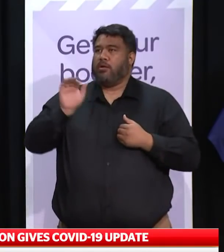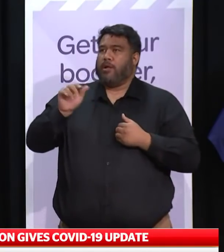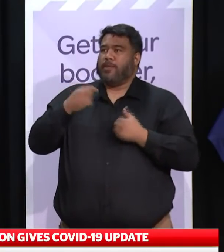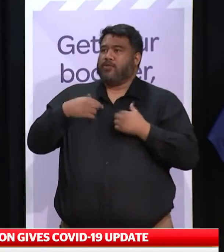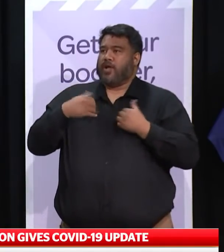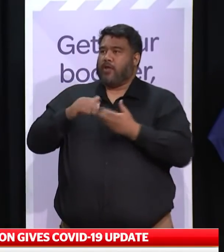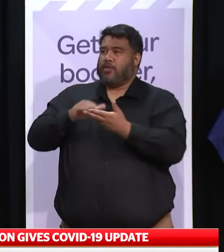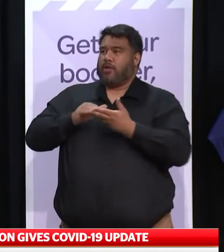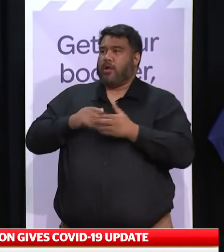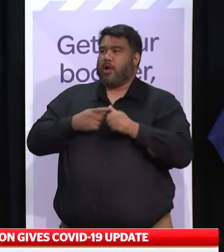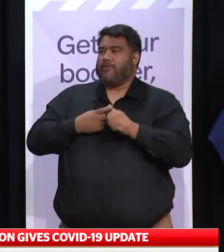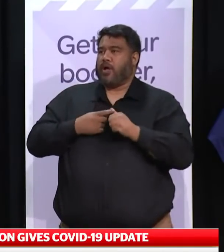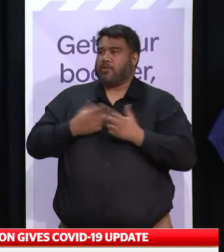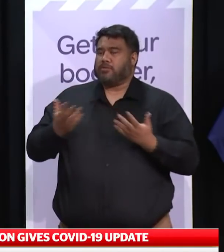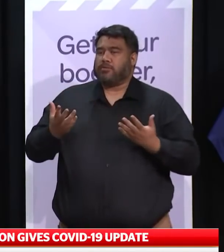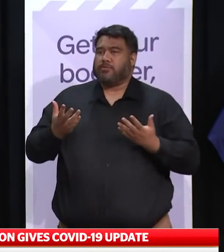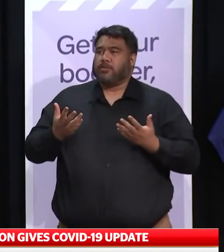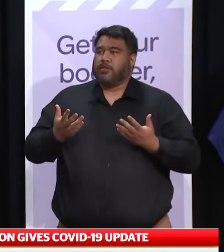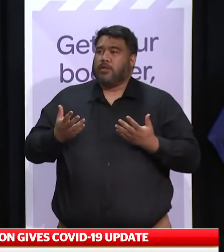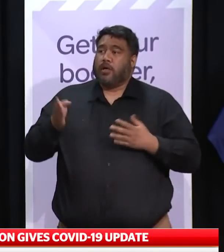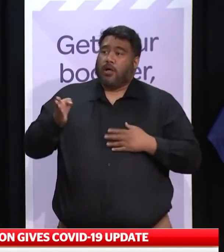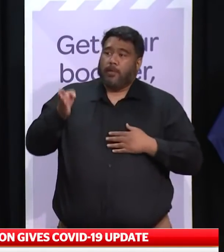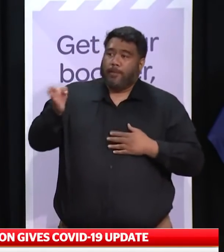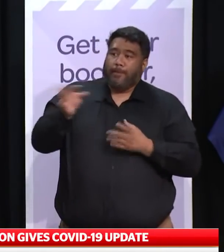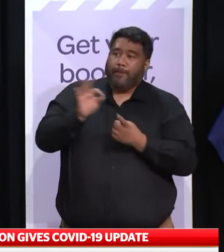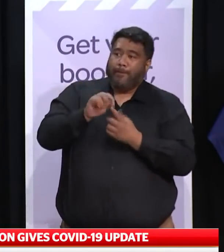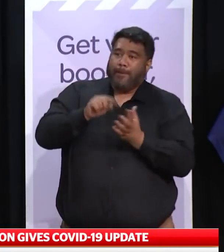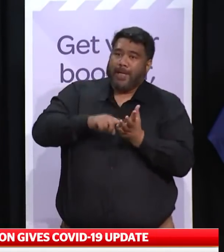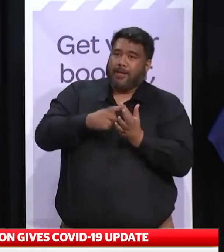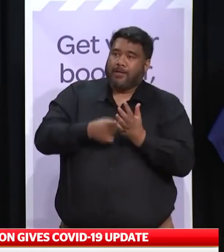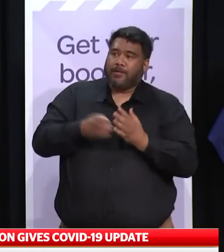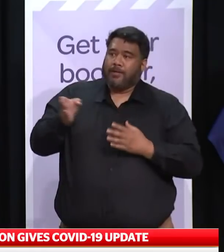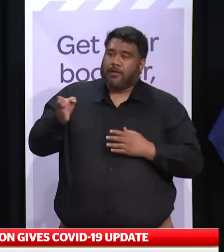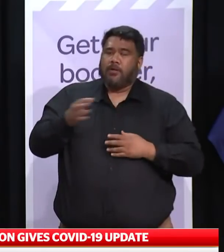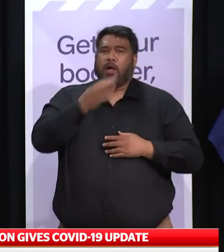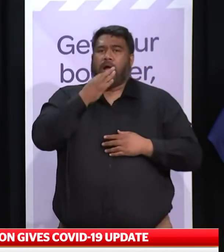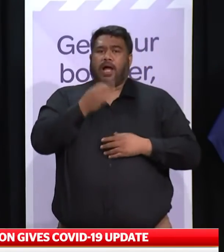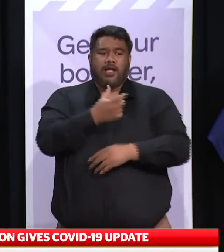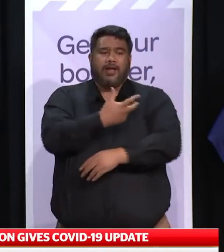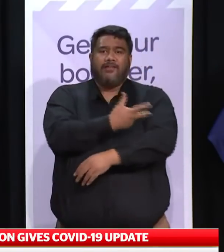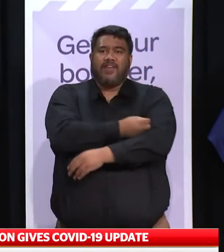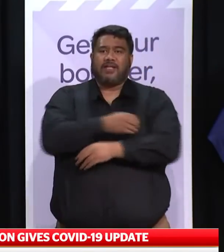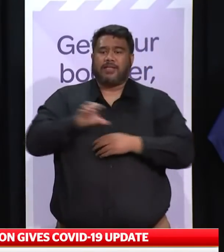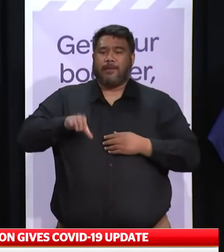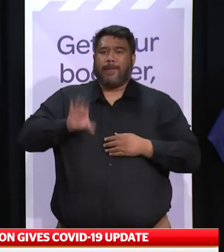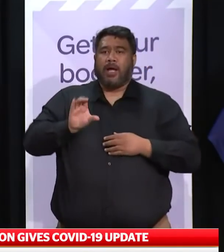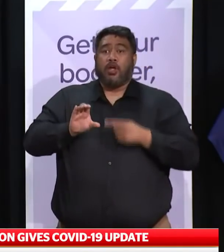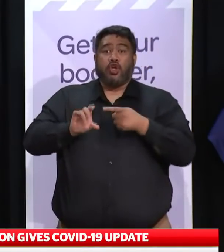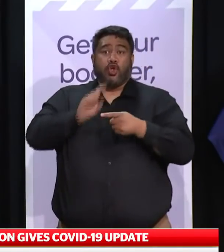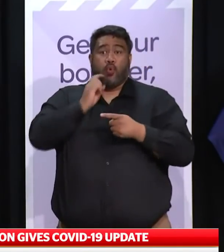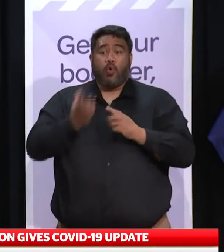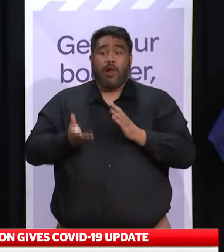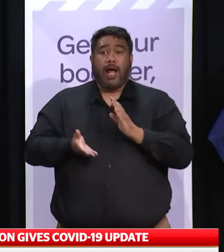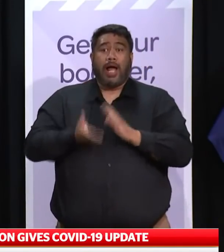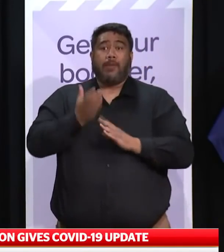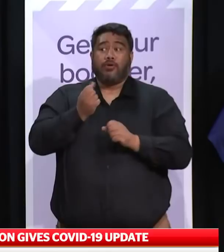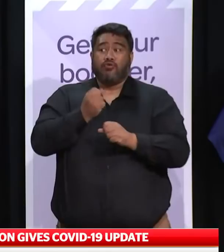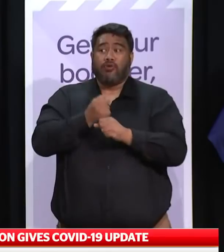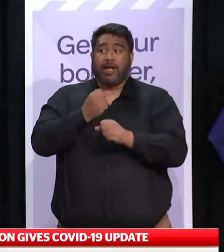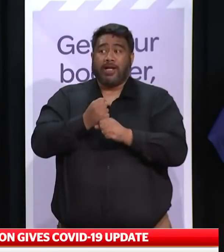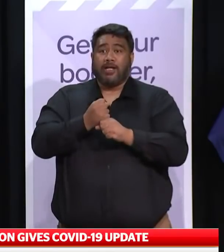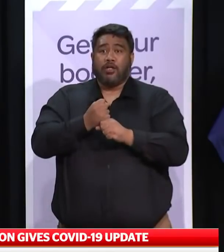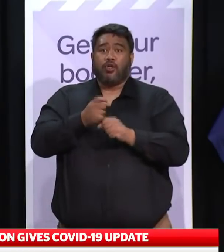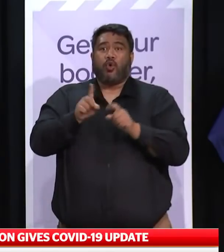Ministry of Health about it. Peter. We'll just go to Peter and then. Will vaccine passes be upgraded to show the